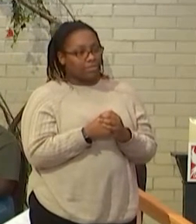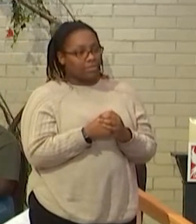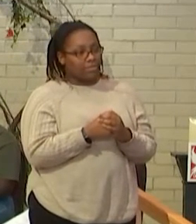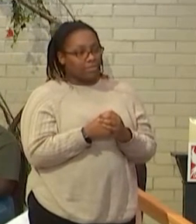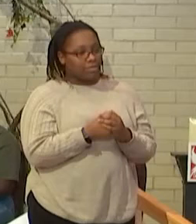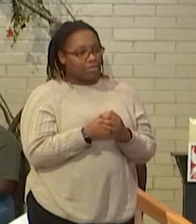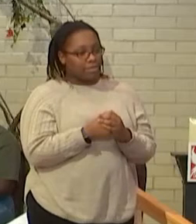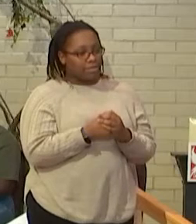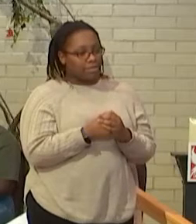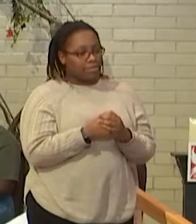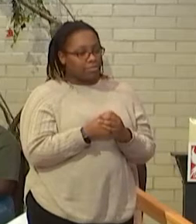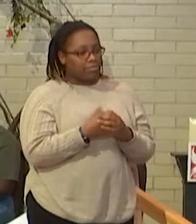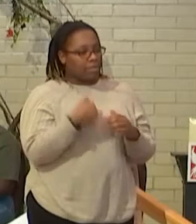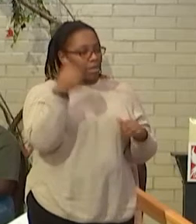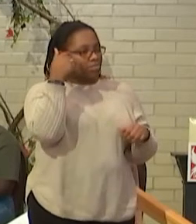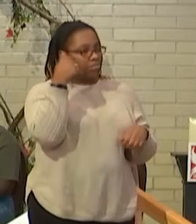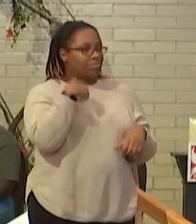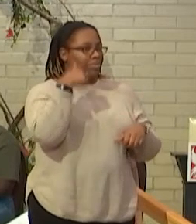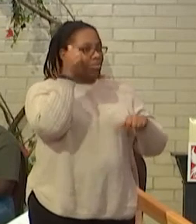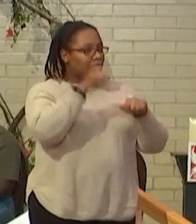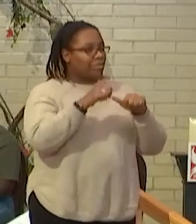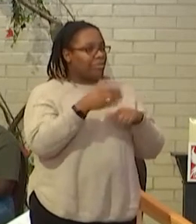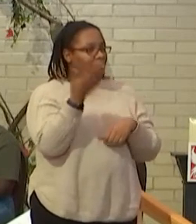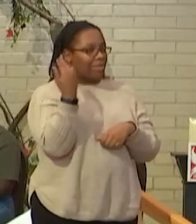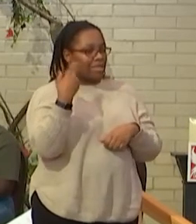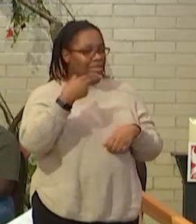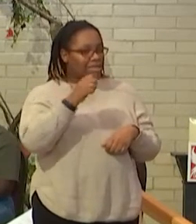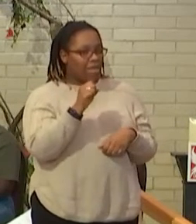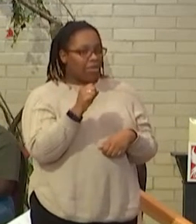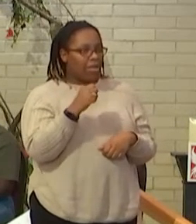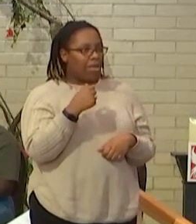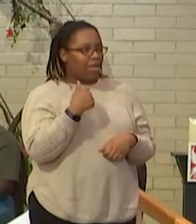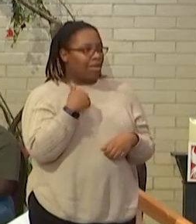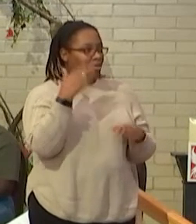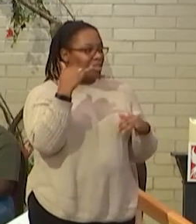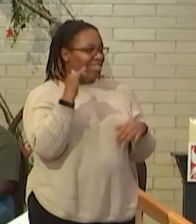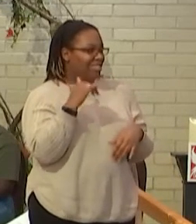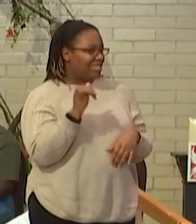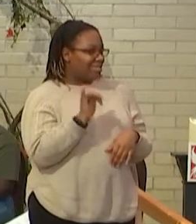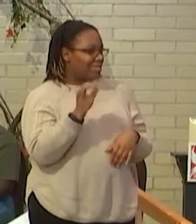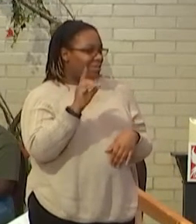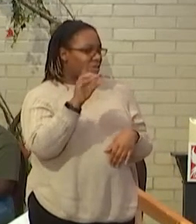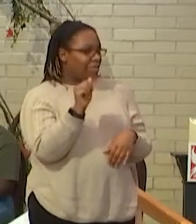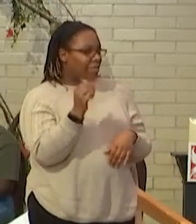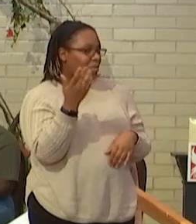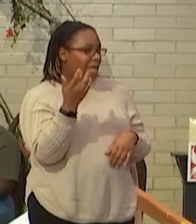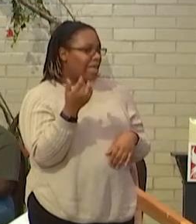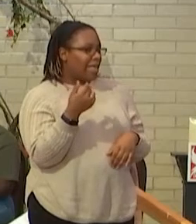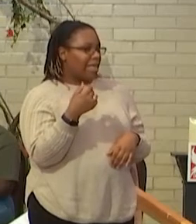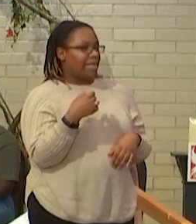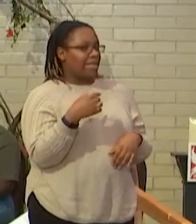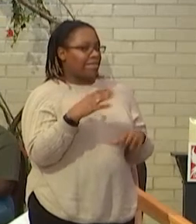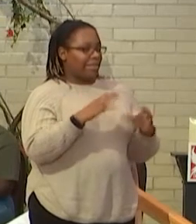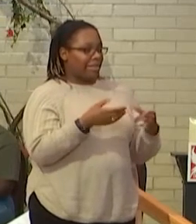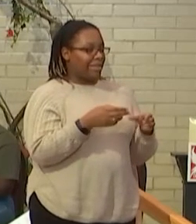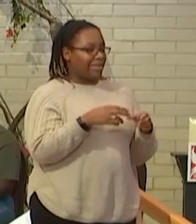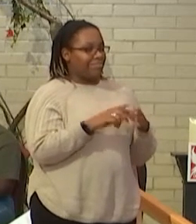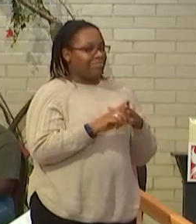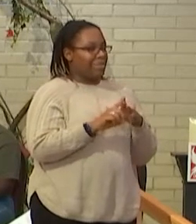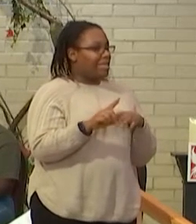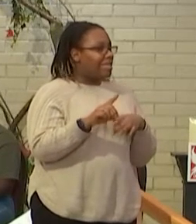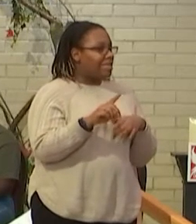time in high school that one of my teammates said, oh, I wish I had Tourette's so that I could say whatever I want in class and not get in trouble. And I